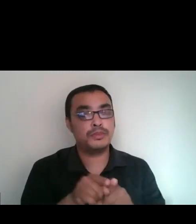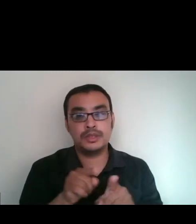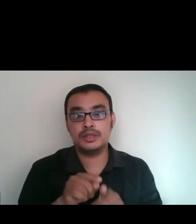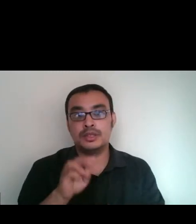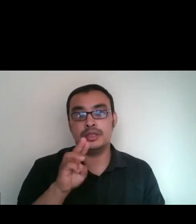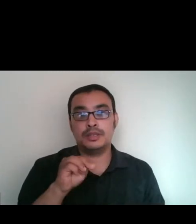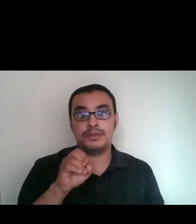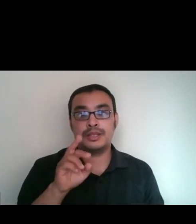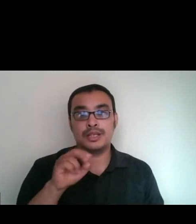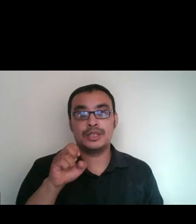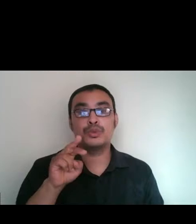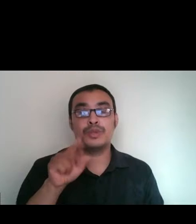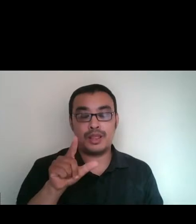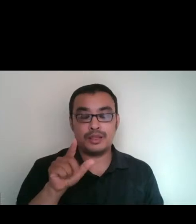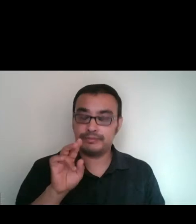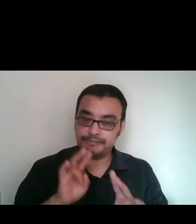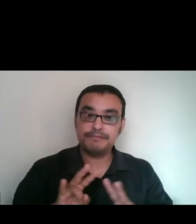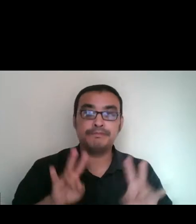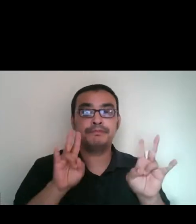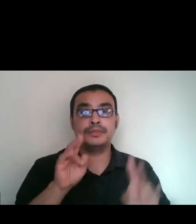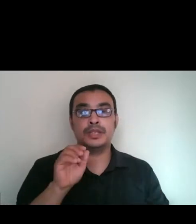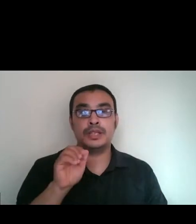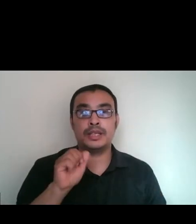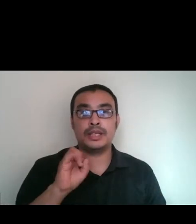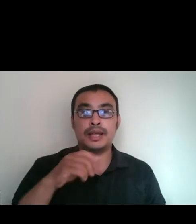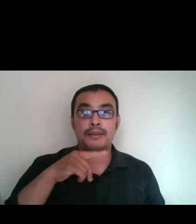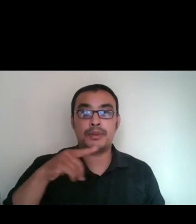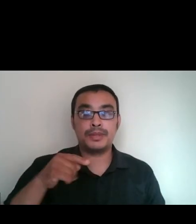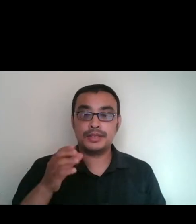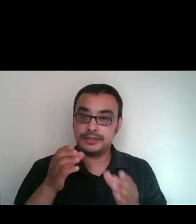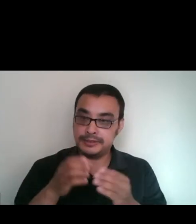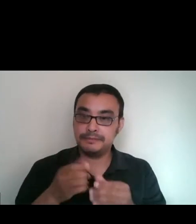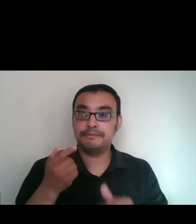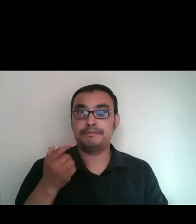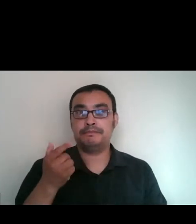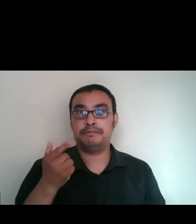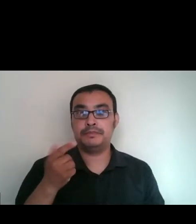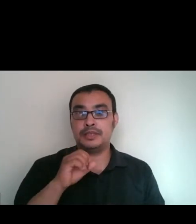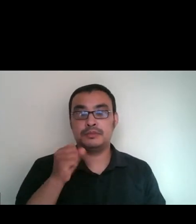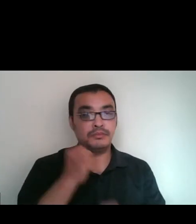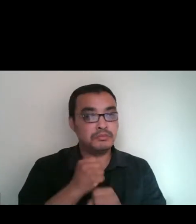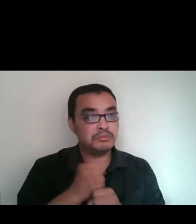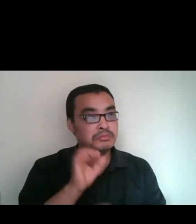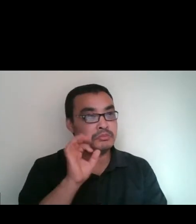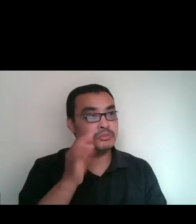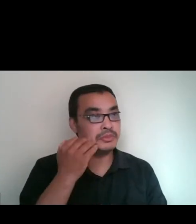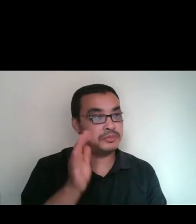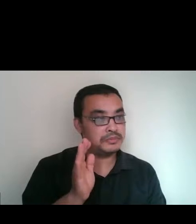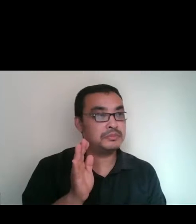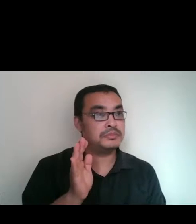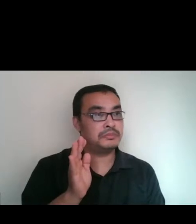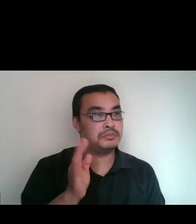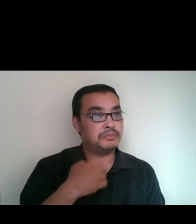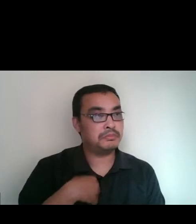And even many colleagues from India, they like this whole 3 days. Thank you very much, Mrigul, and that you.